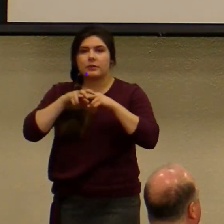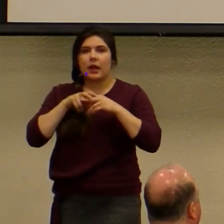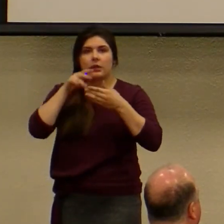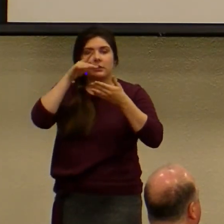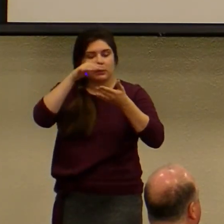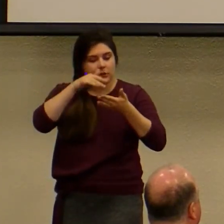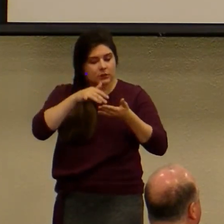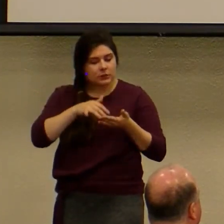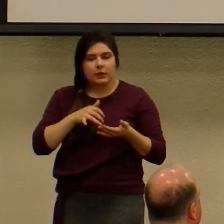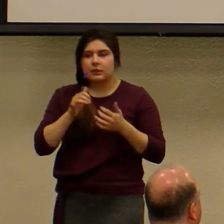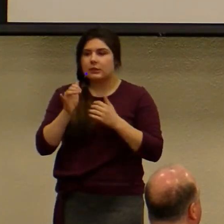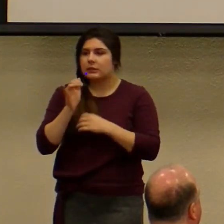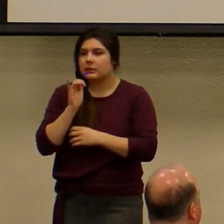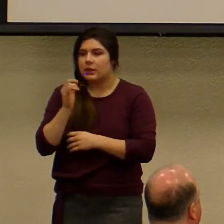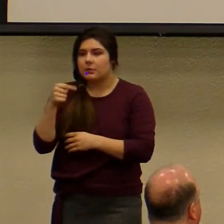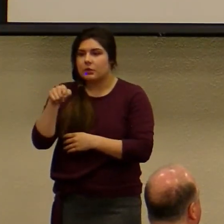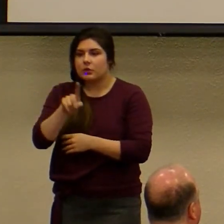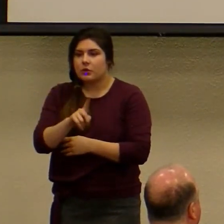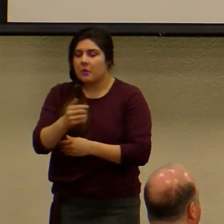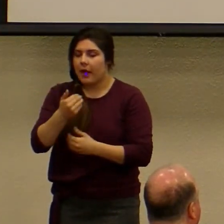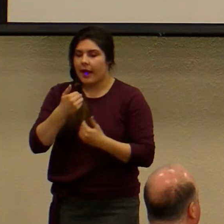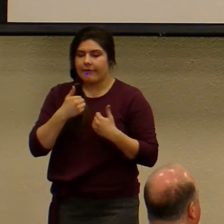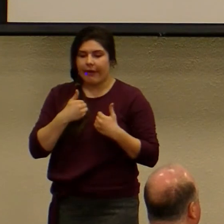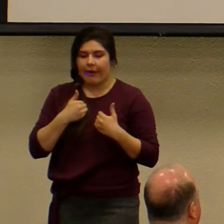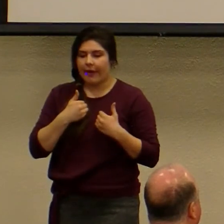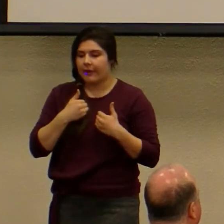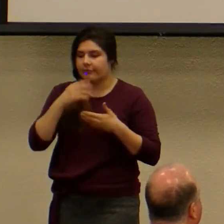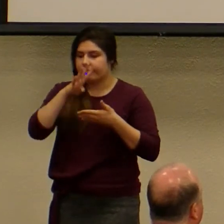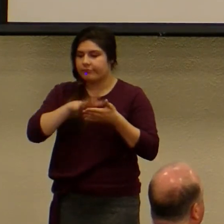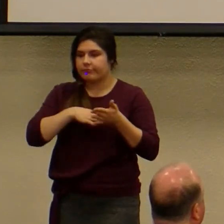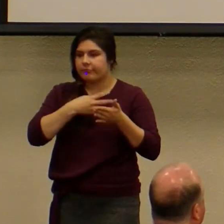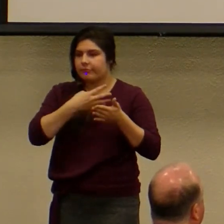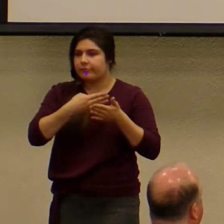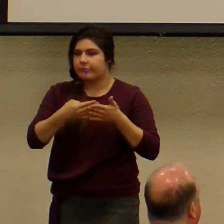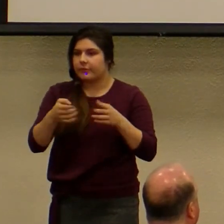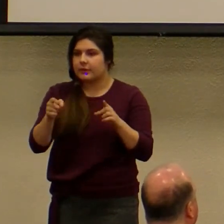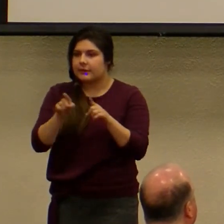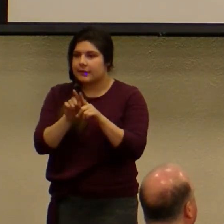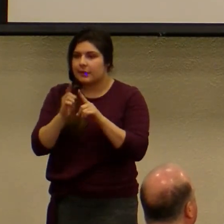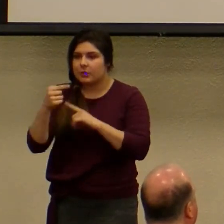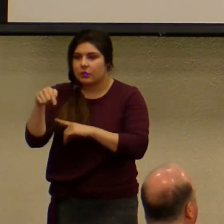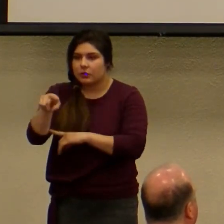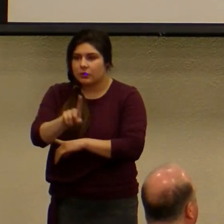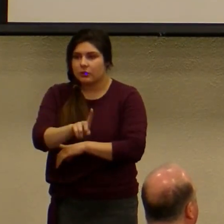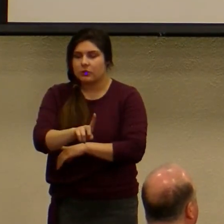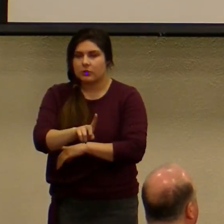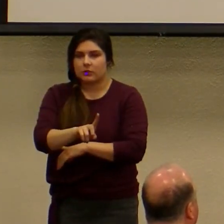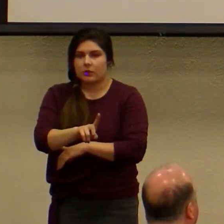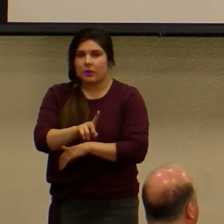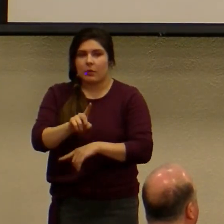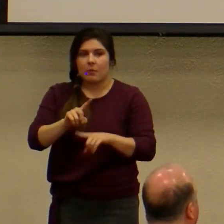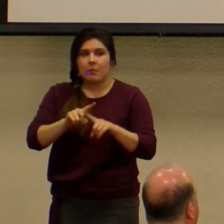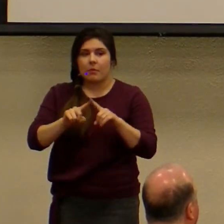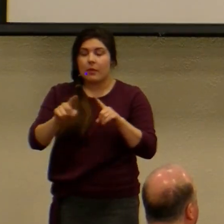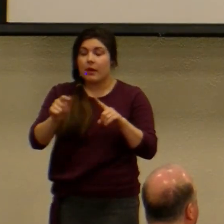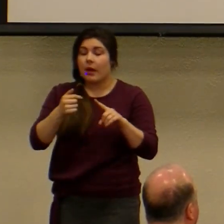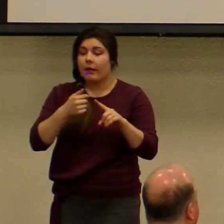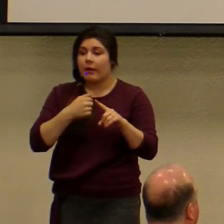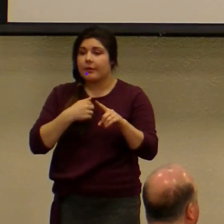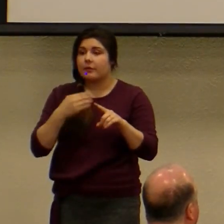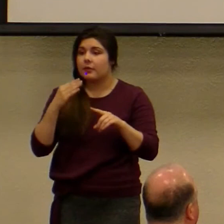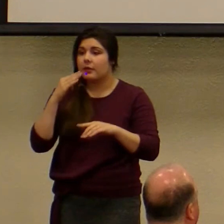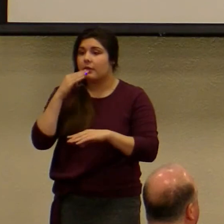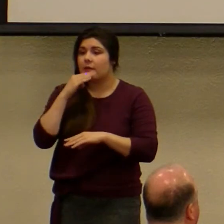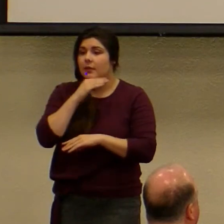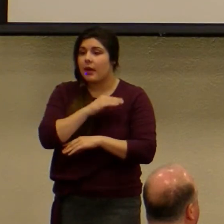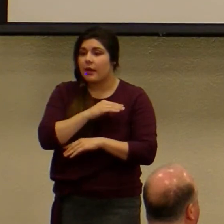like you. I've gone through the routine just like you. But I've lied